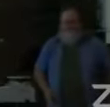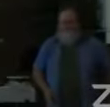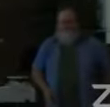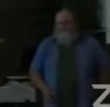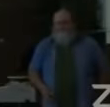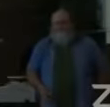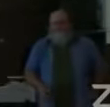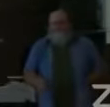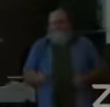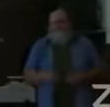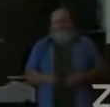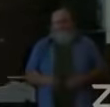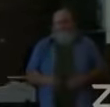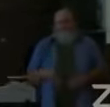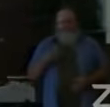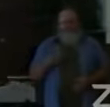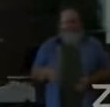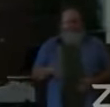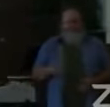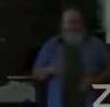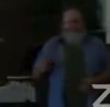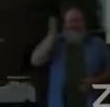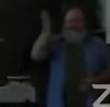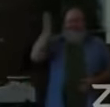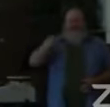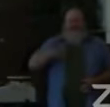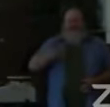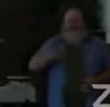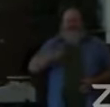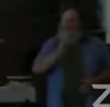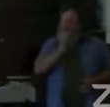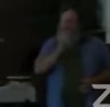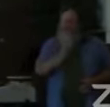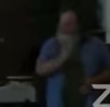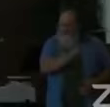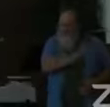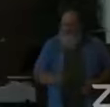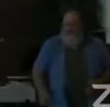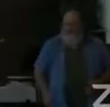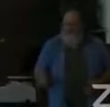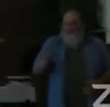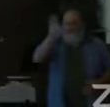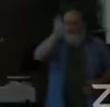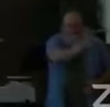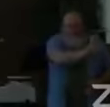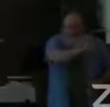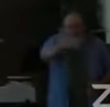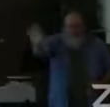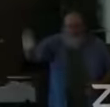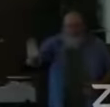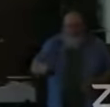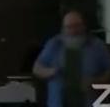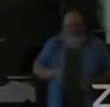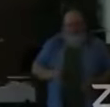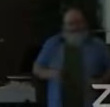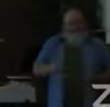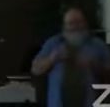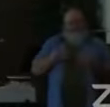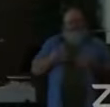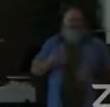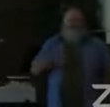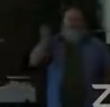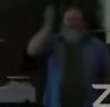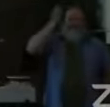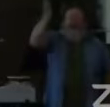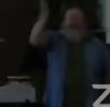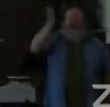for Jesus to be your Savior, he also has to be Lord of your life. You know what that means? It means he has to be in charge.